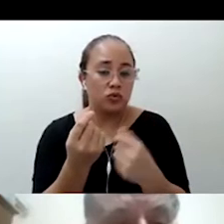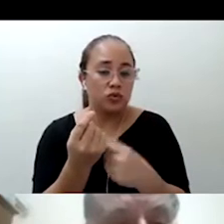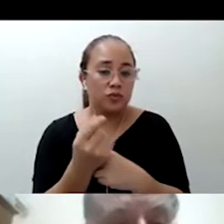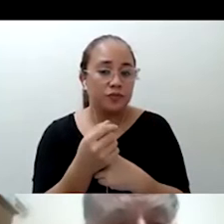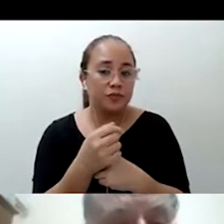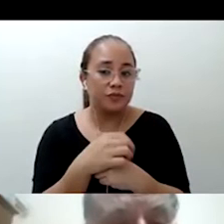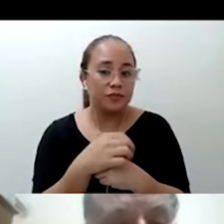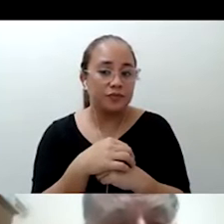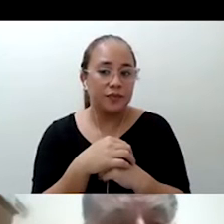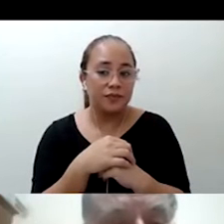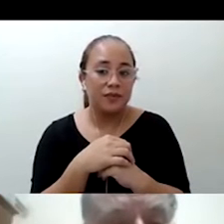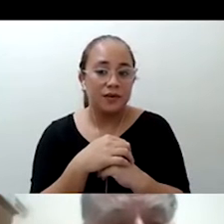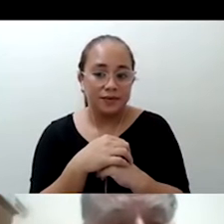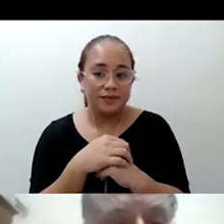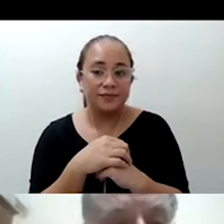Jasmine is saying E.